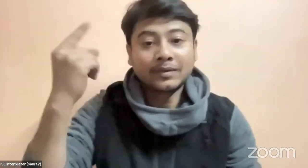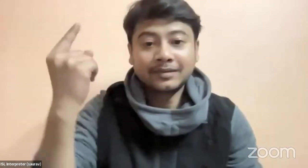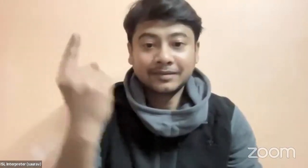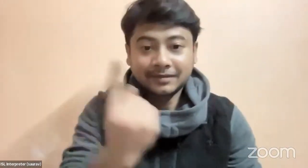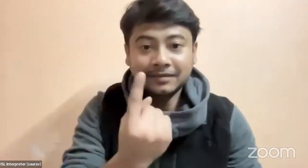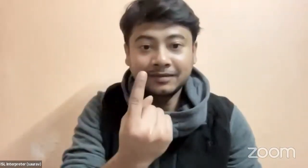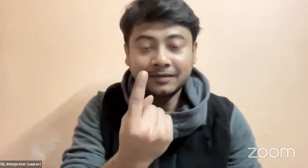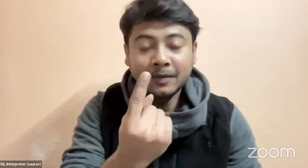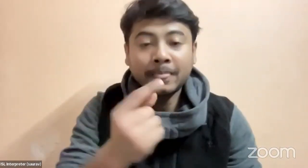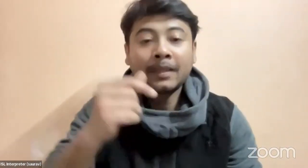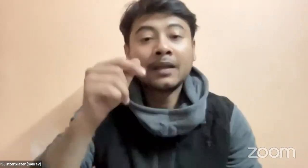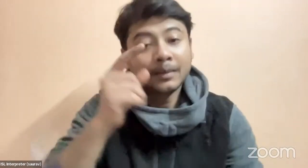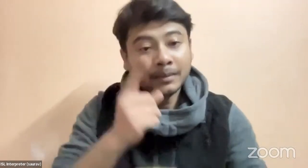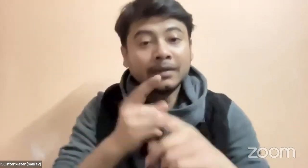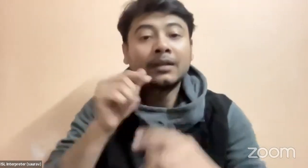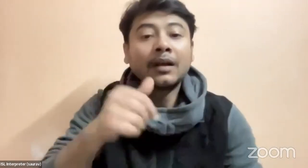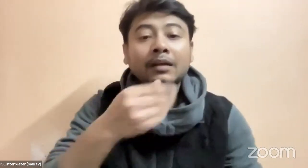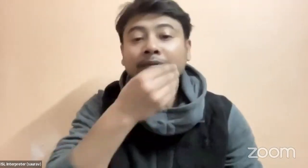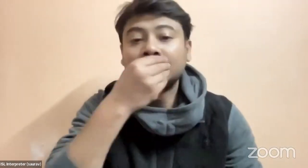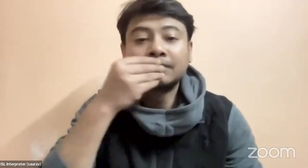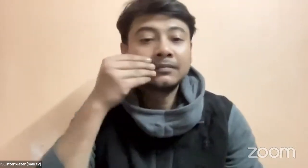is Saphala Ekadashi.